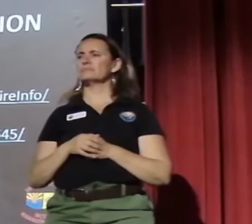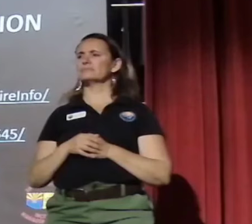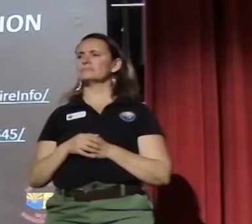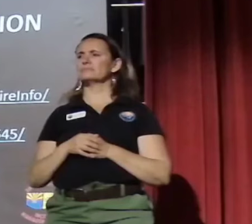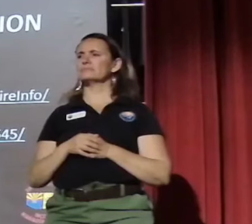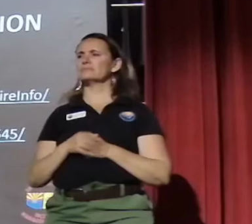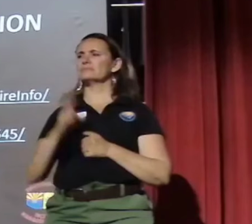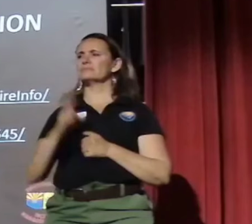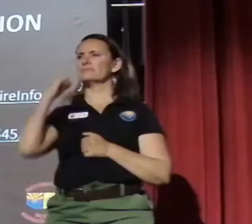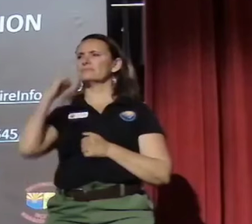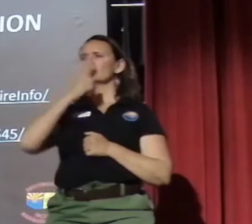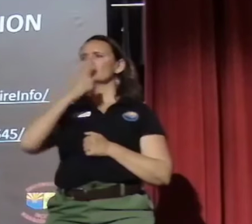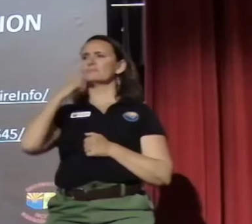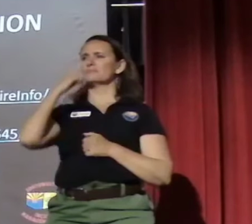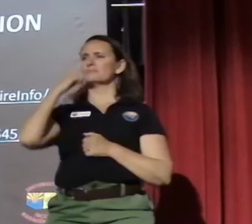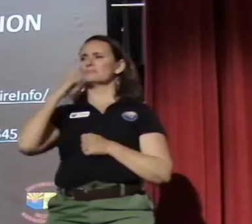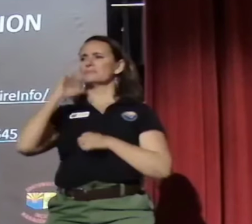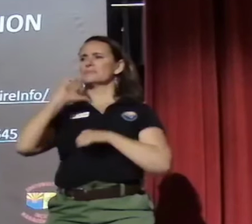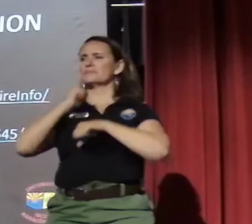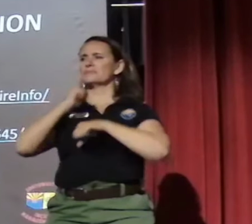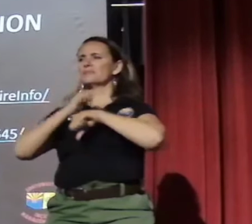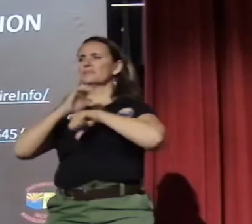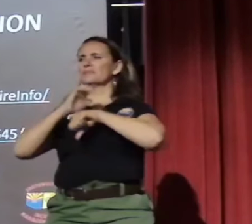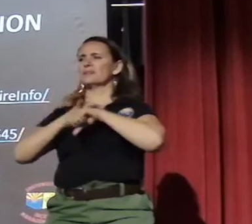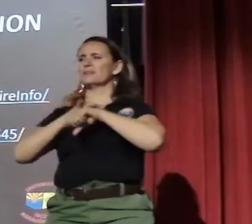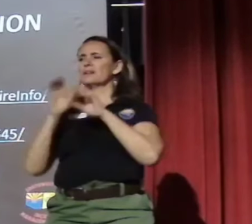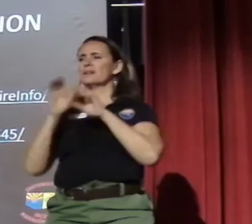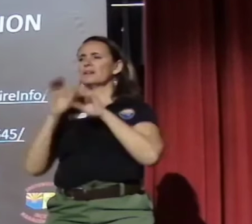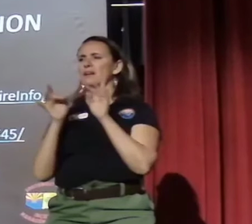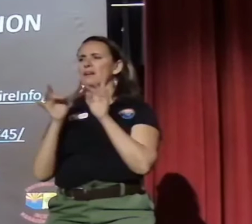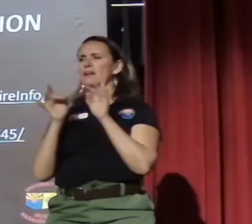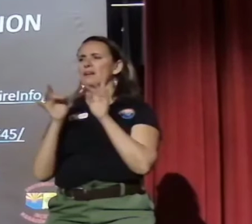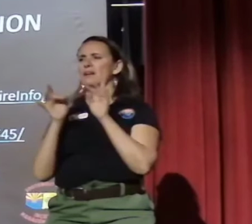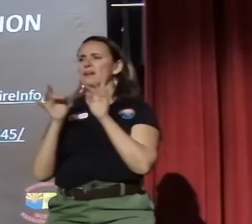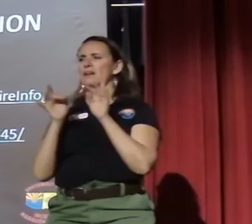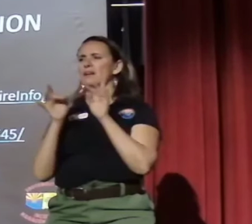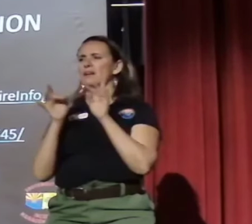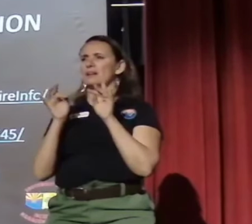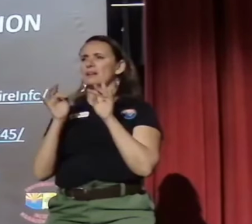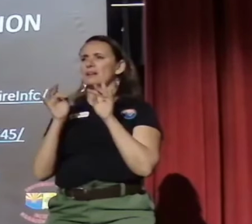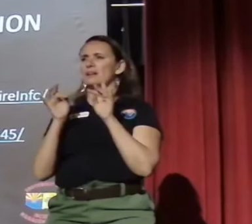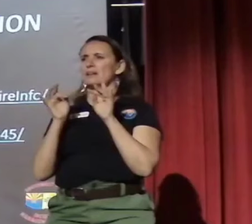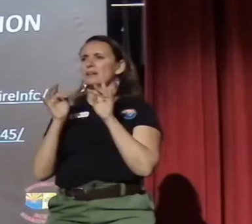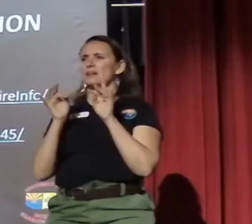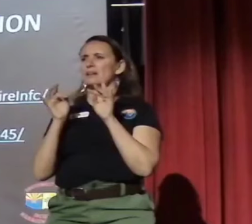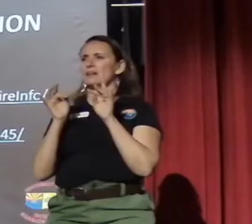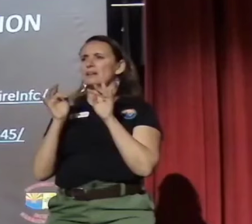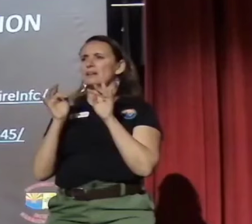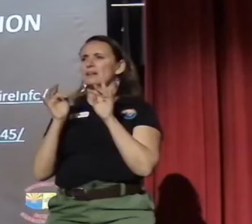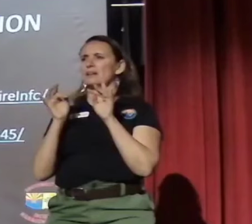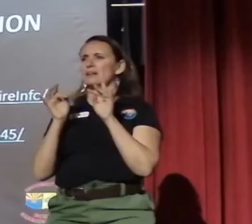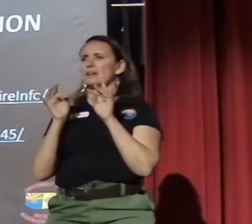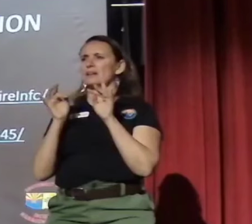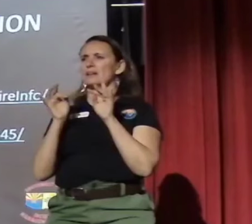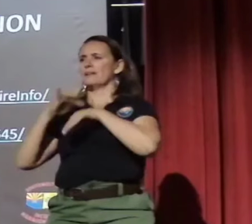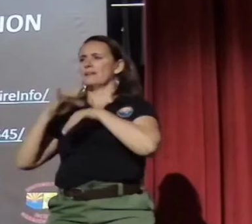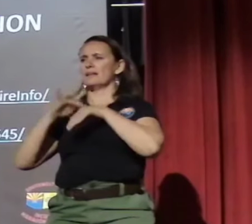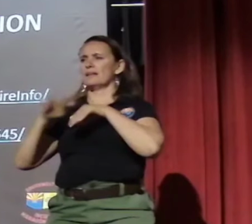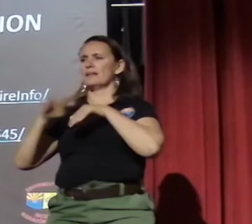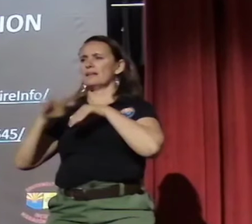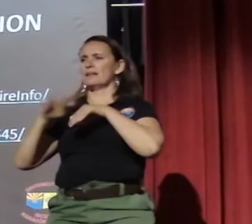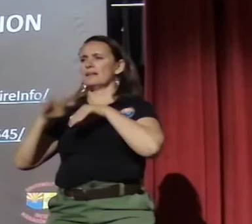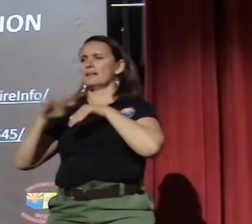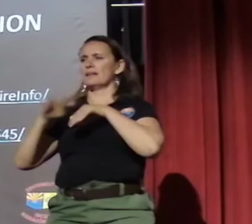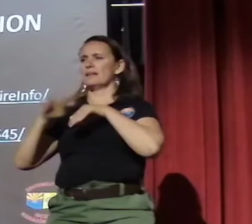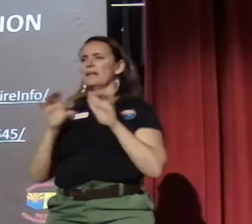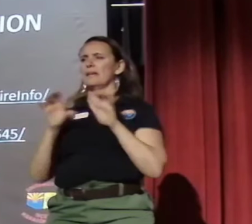just wondering, based on the comments that you've made tonight on the resources we have available, how many active